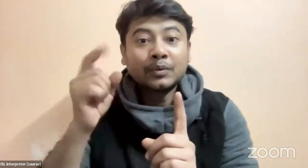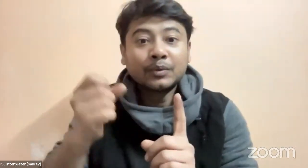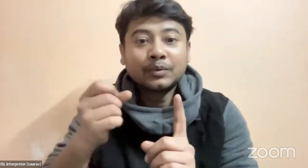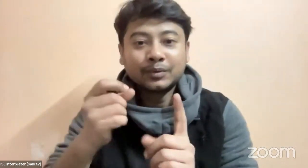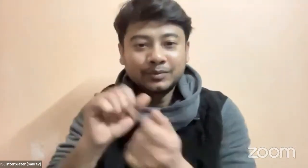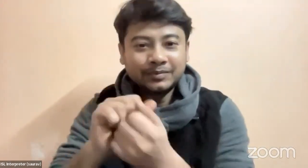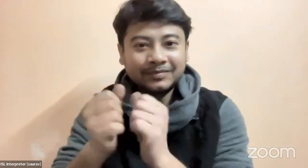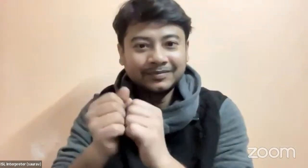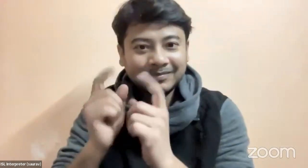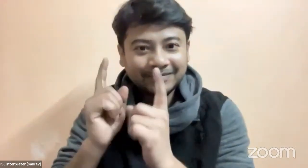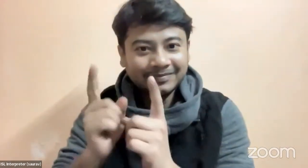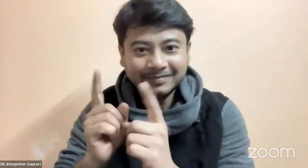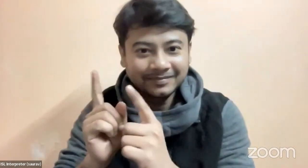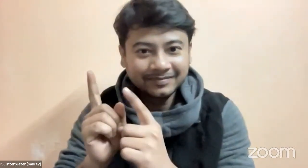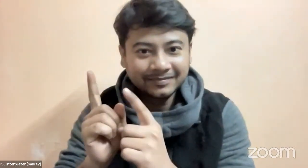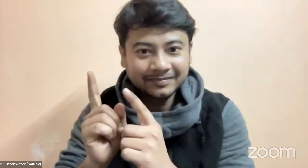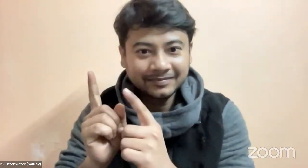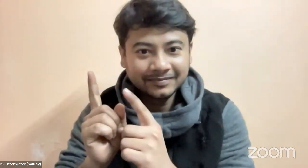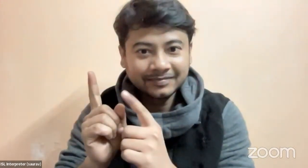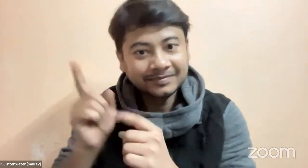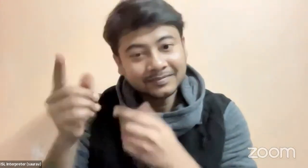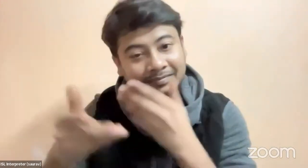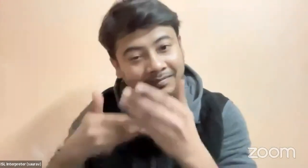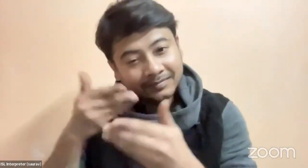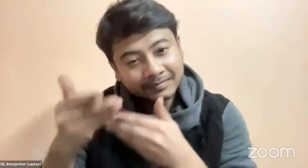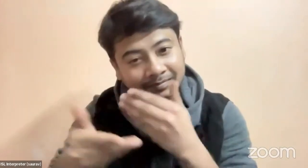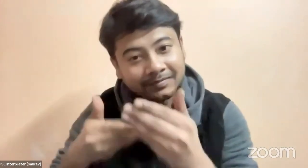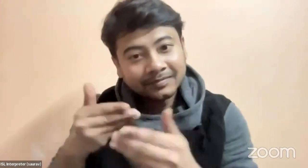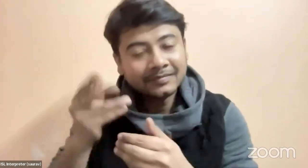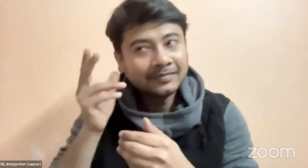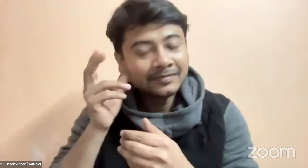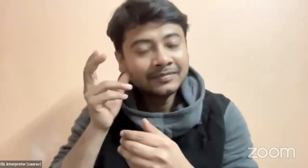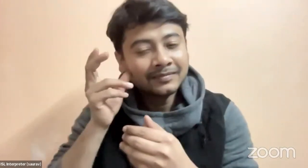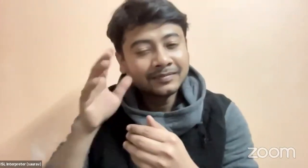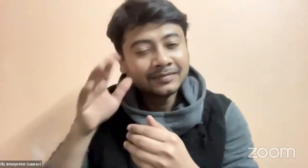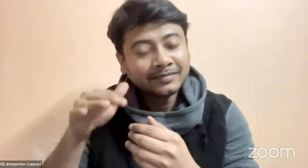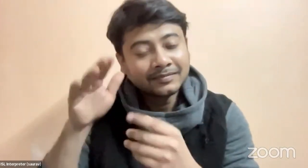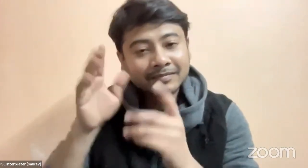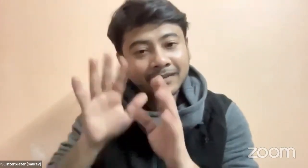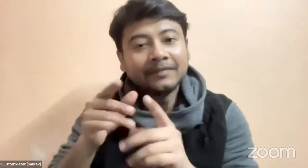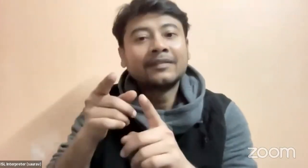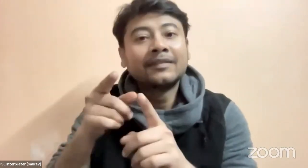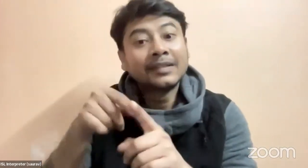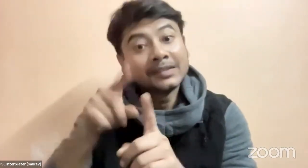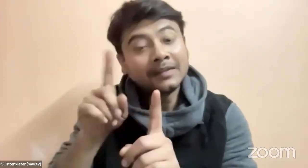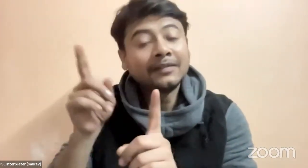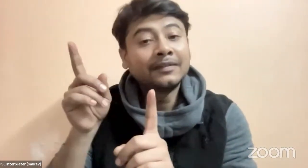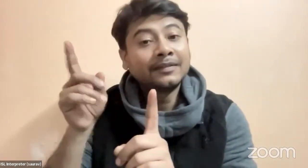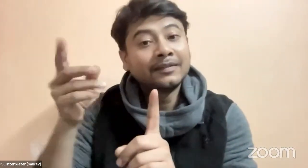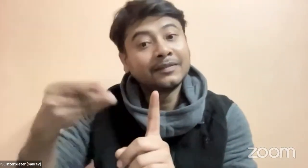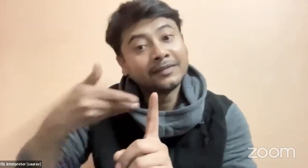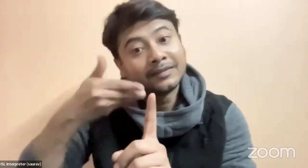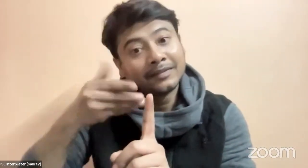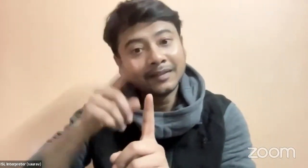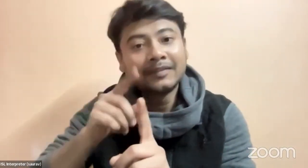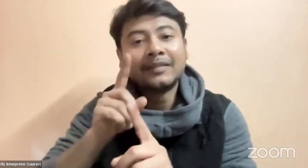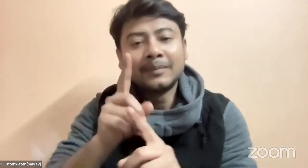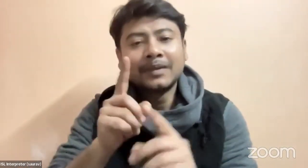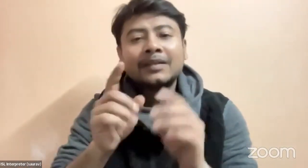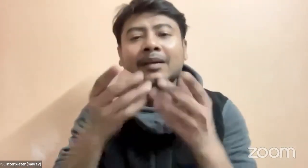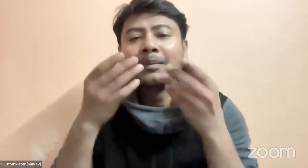also, like Bhavishya Puran, Brahmanaradiya Puran, some of the names of the